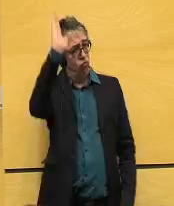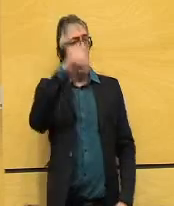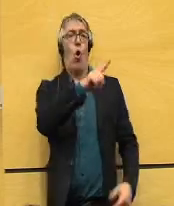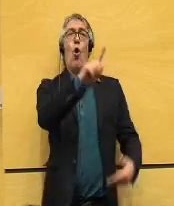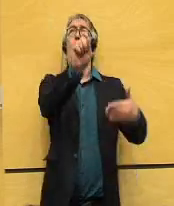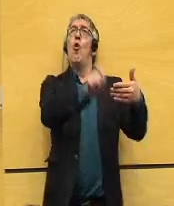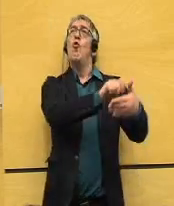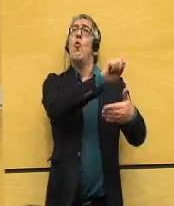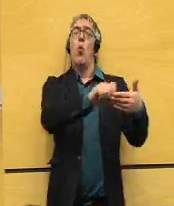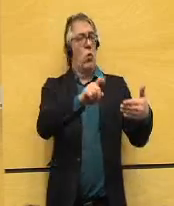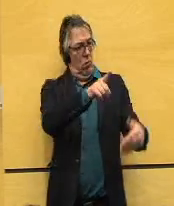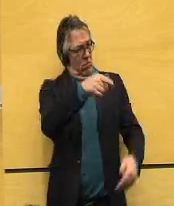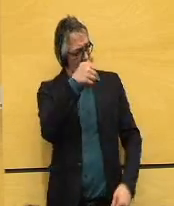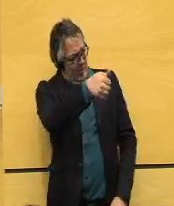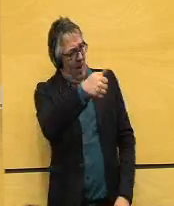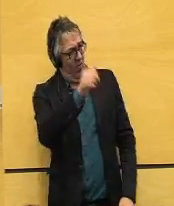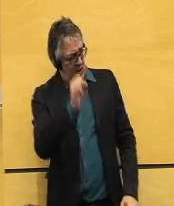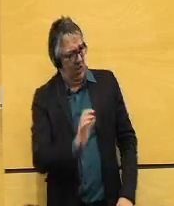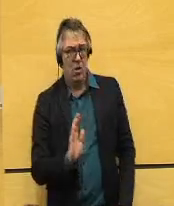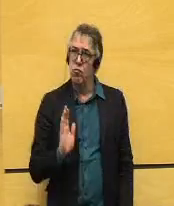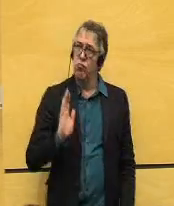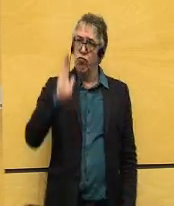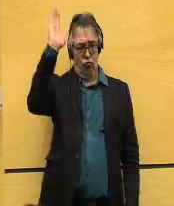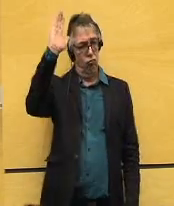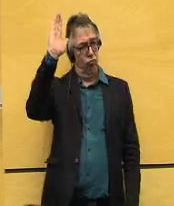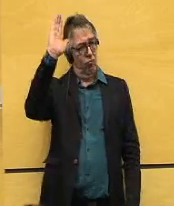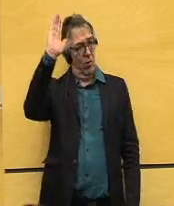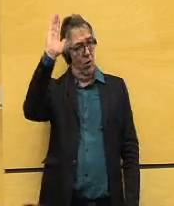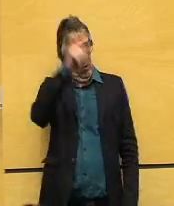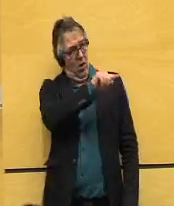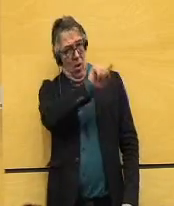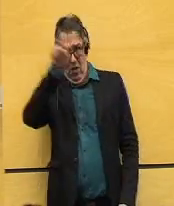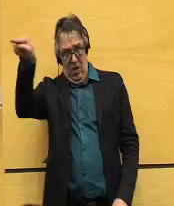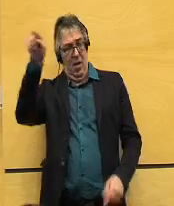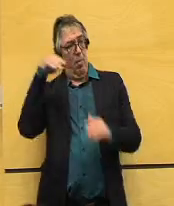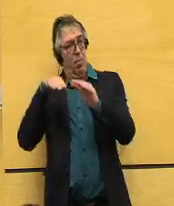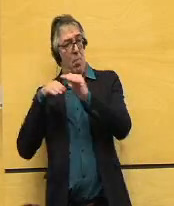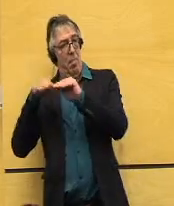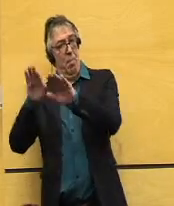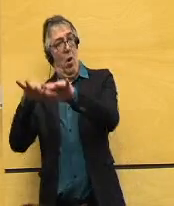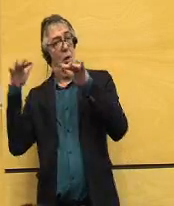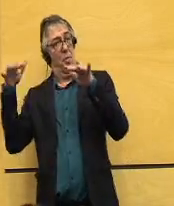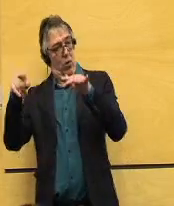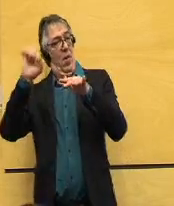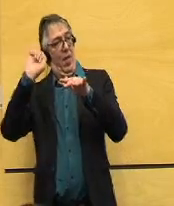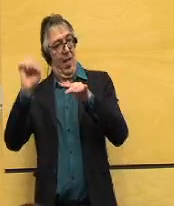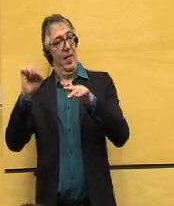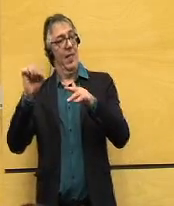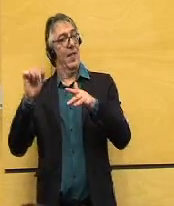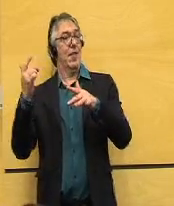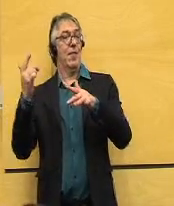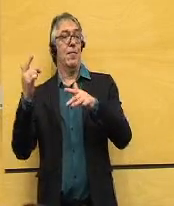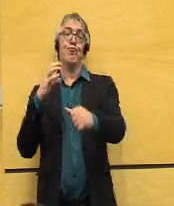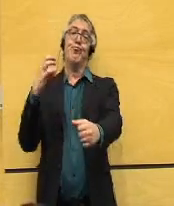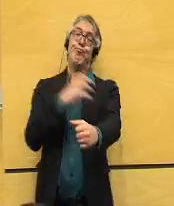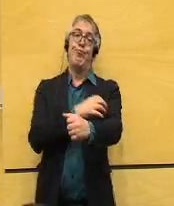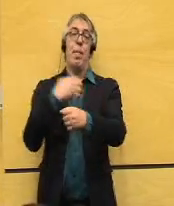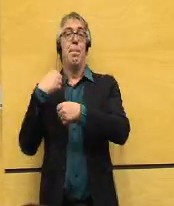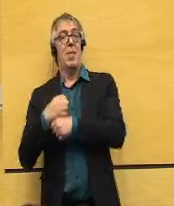participate actively in the parliament at the policy making level. And regarding